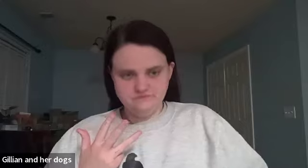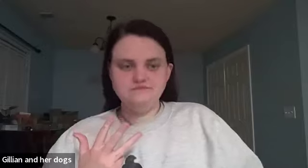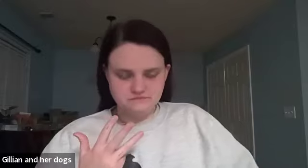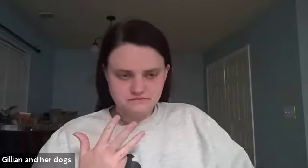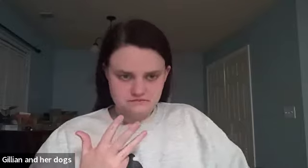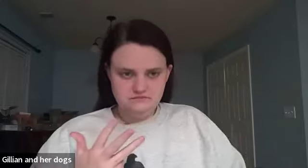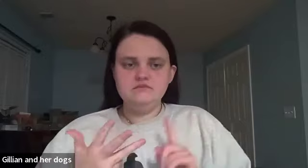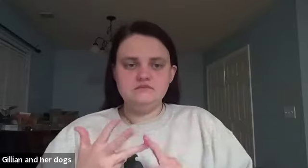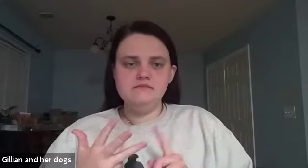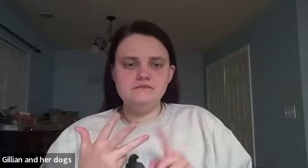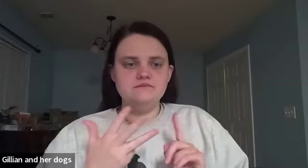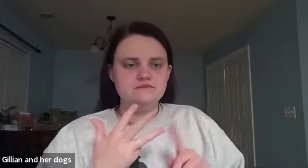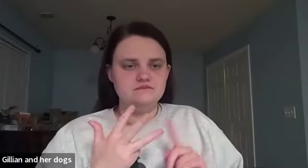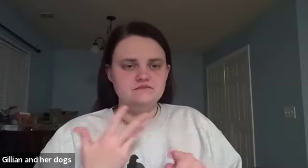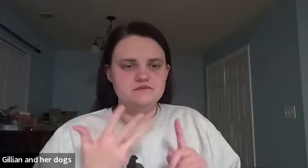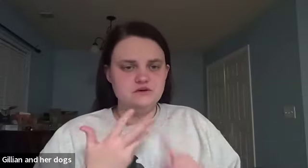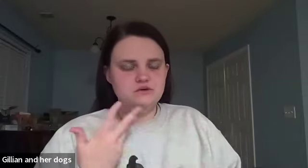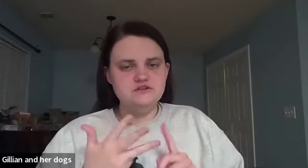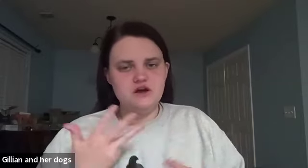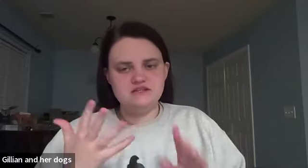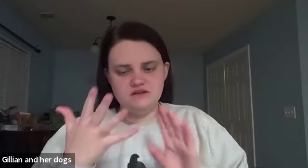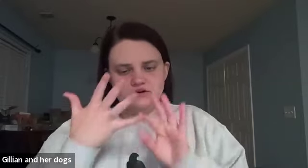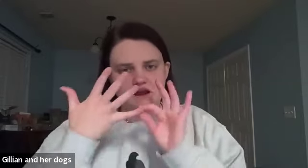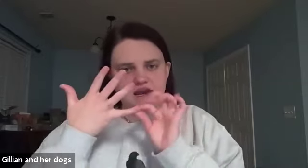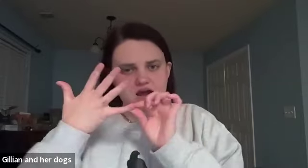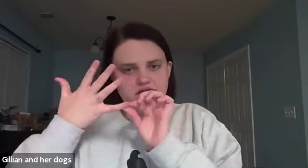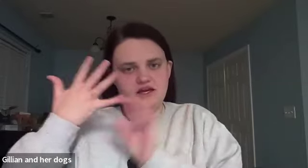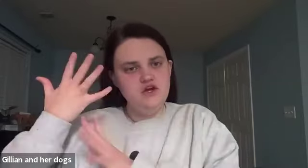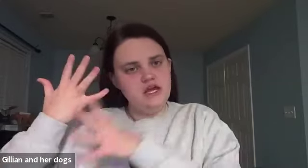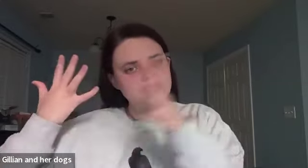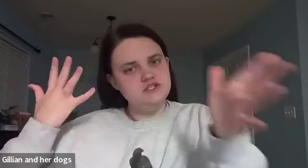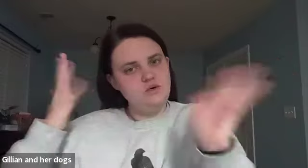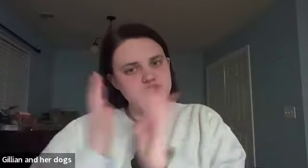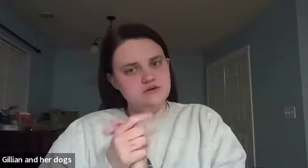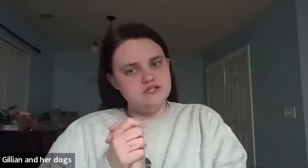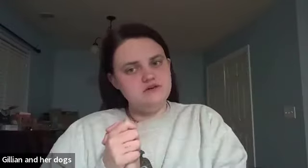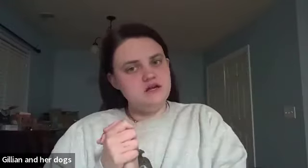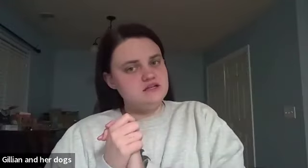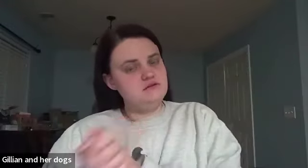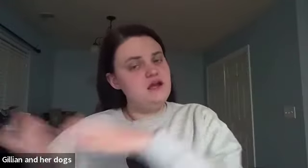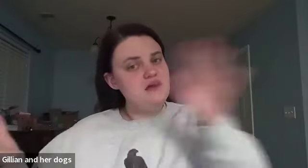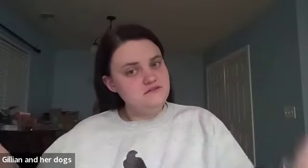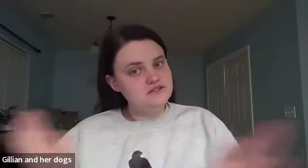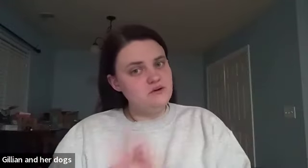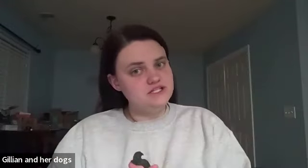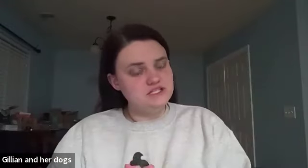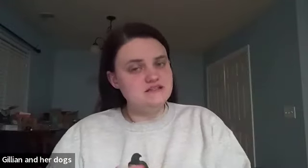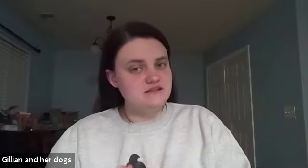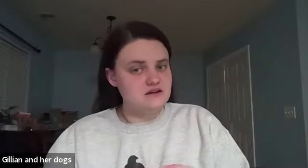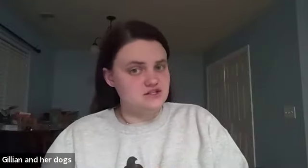Mm-hmm. school, bank, what, you know. So we'll do those and then we'll kind of have it's your choice. You can ask whatever questions and signs